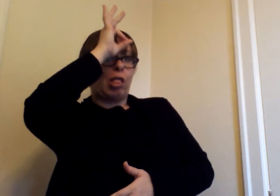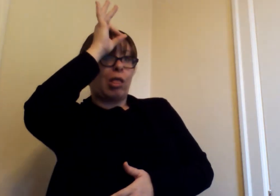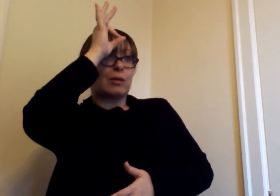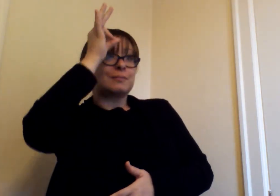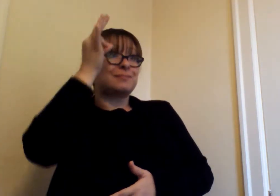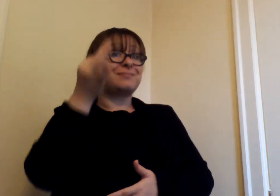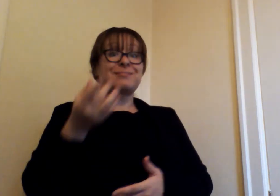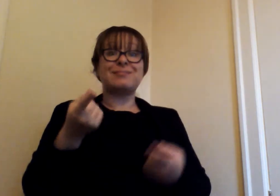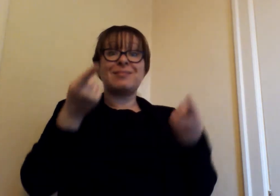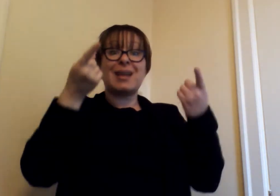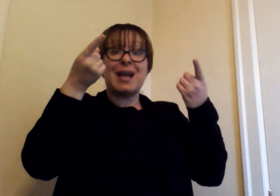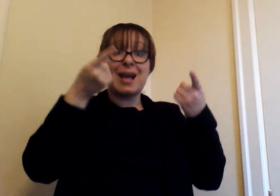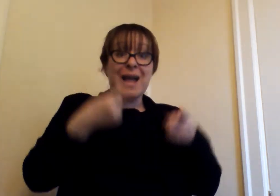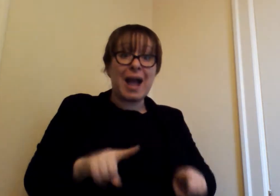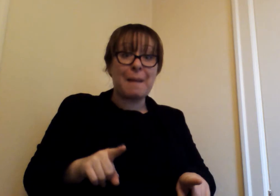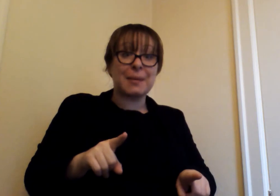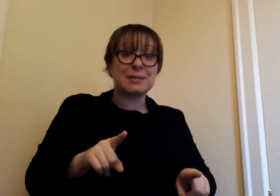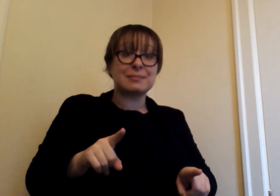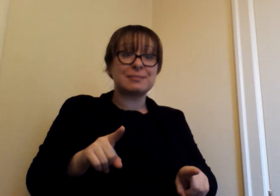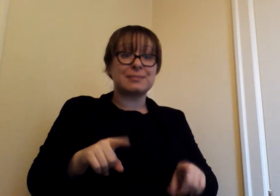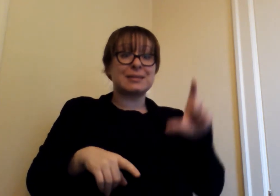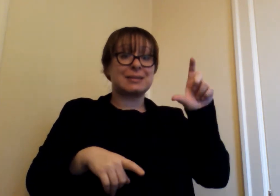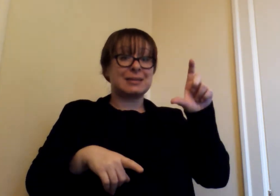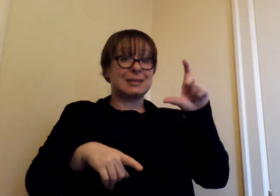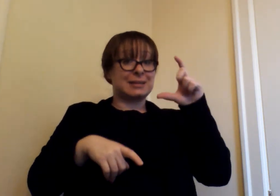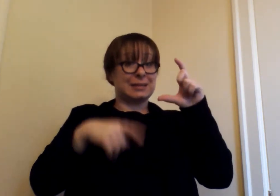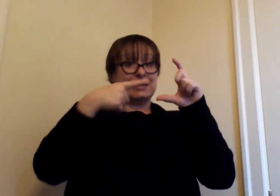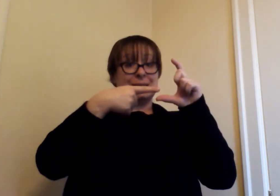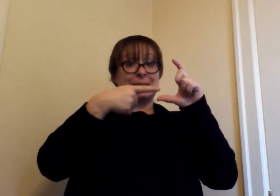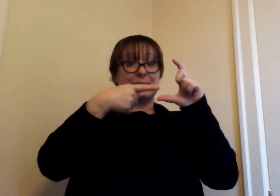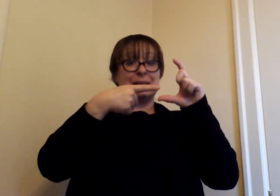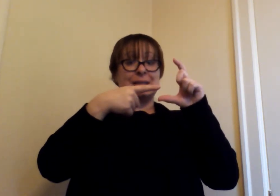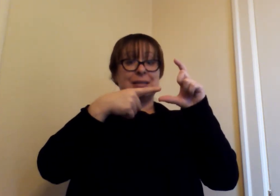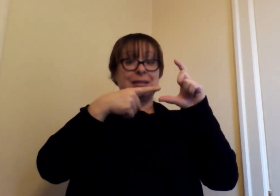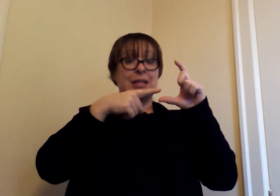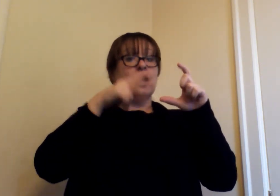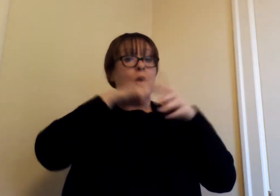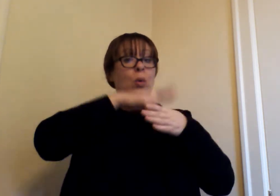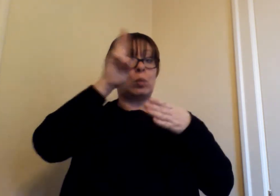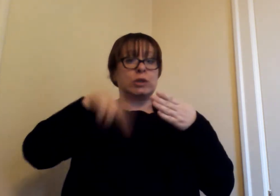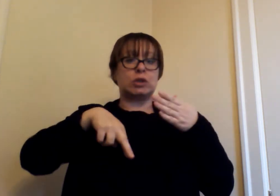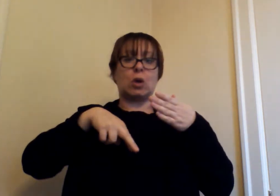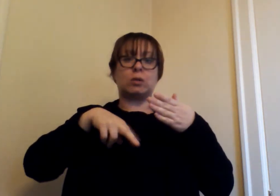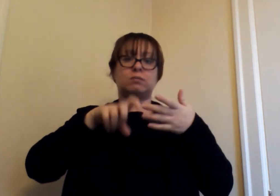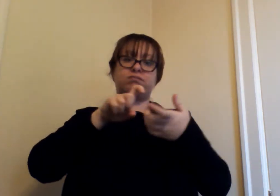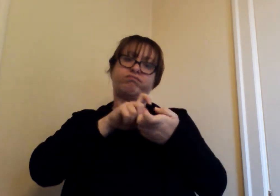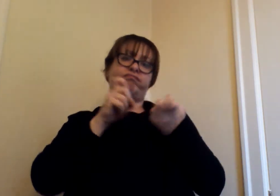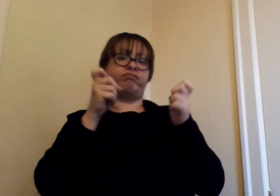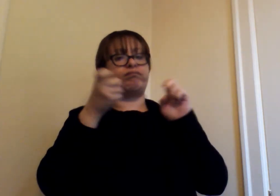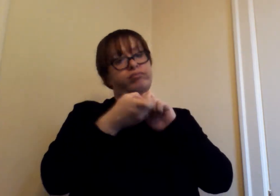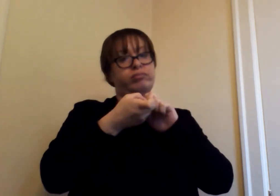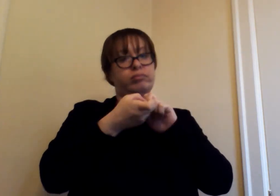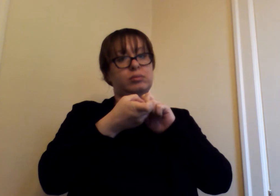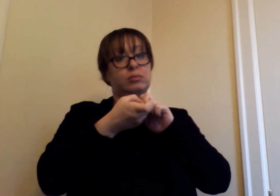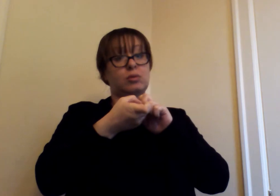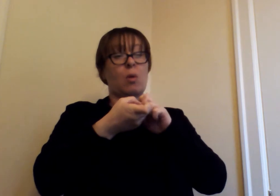can create undue stress and pain for the patient or cause a patient physical harm. Let's take a look. Failure to